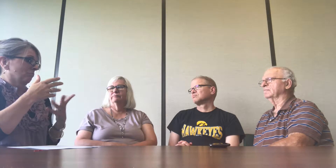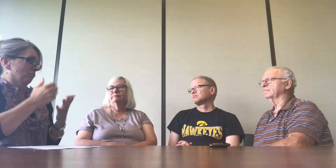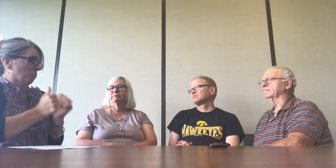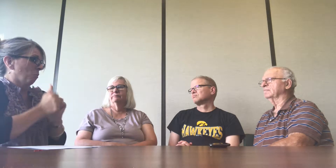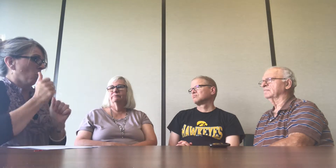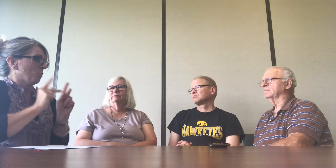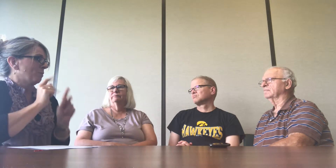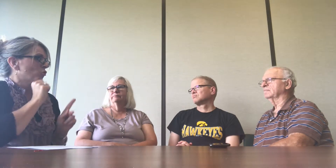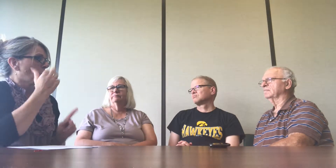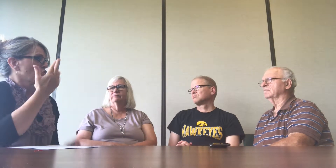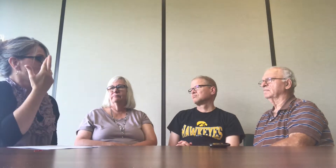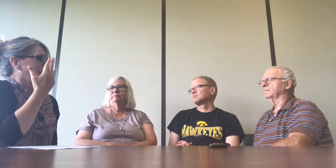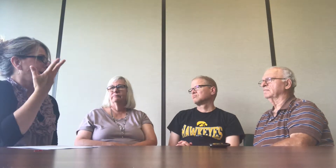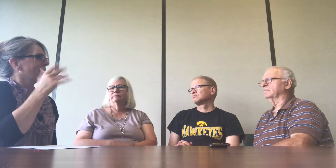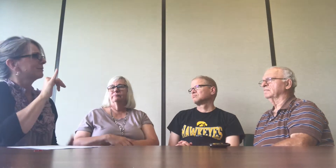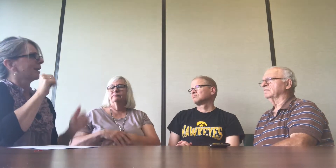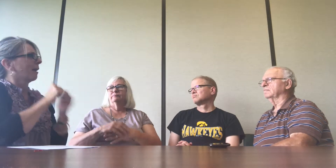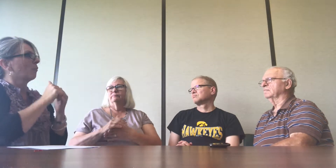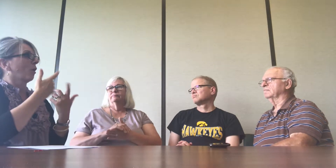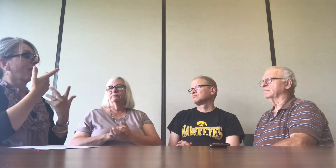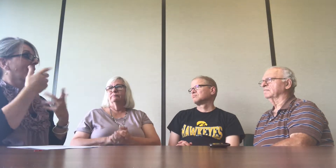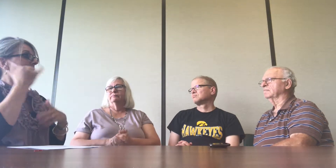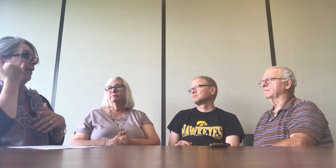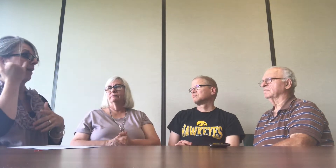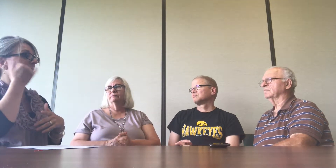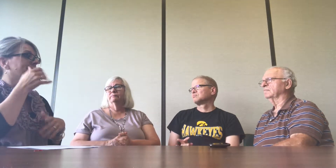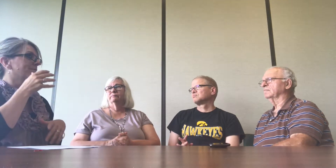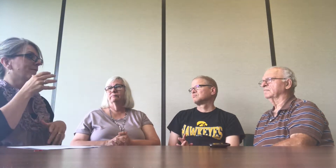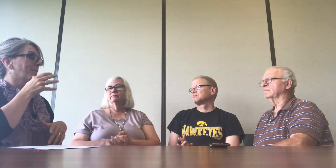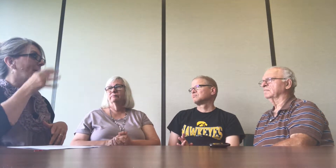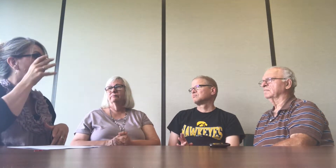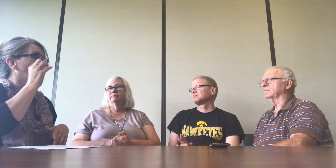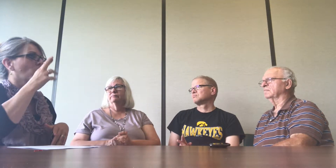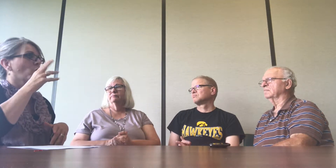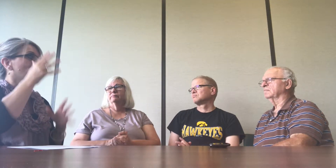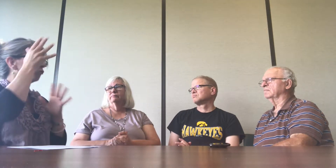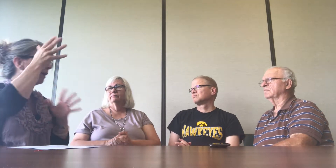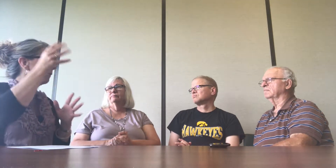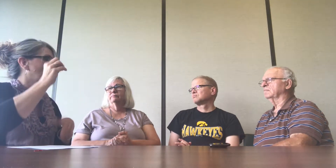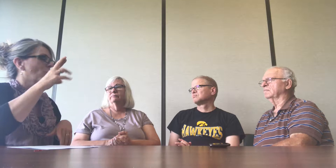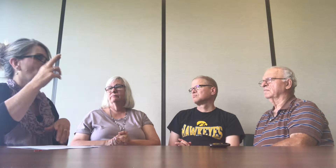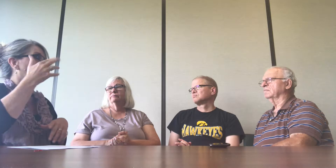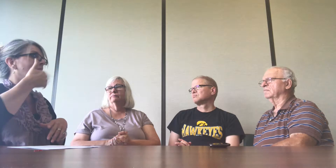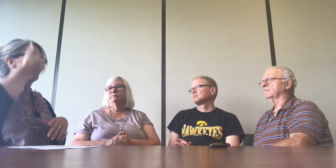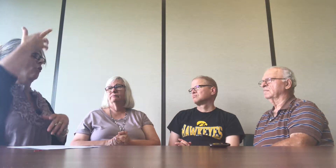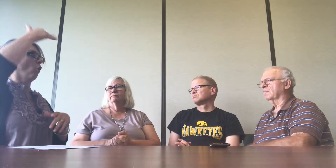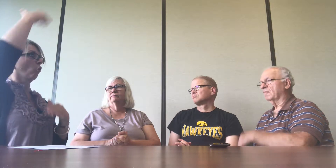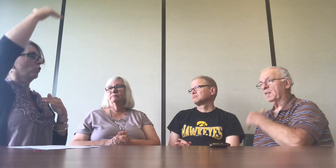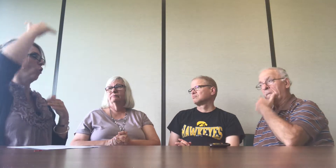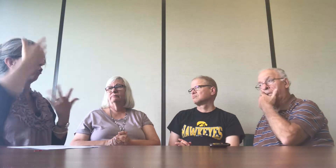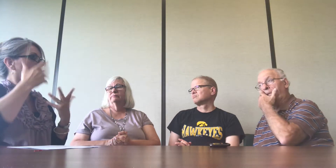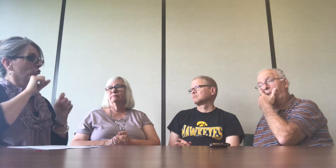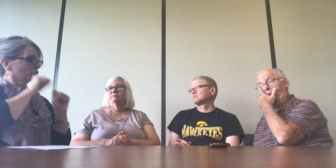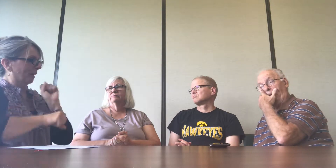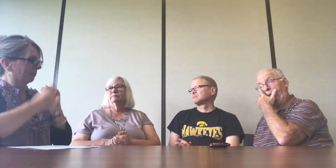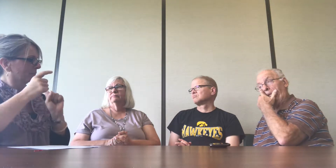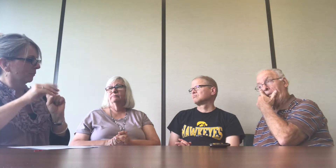parents and abusing their parents. And a lot of people don't realize that. If a child is